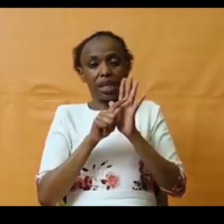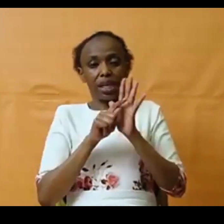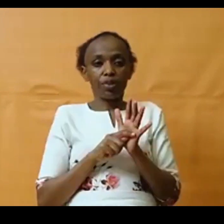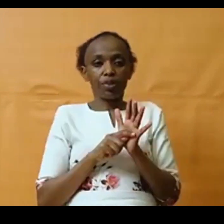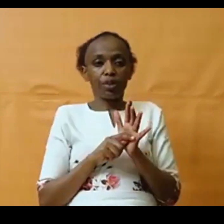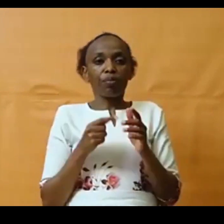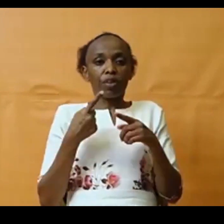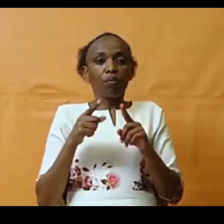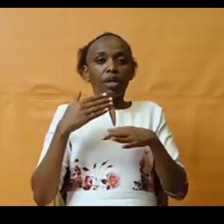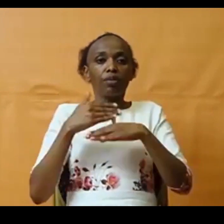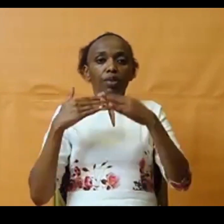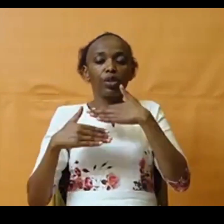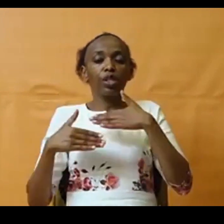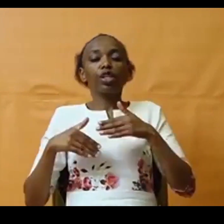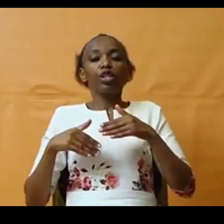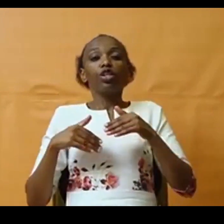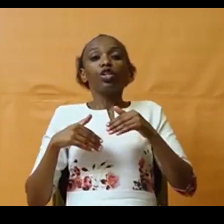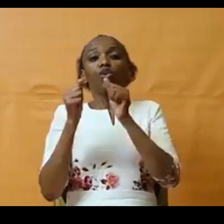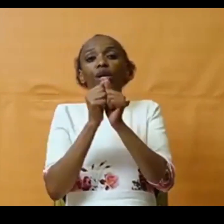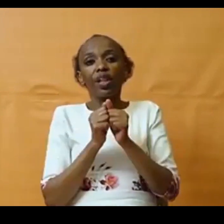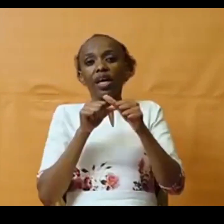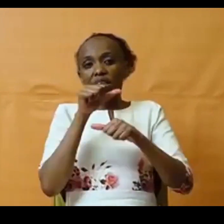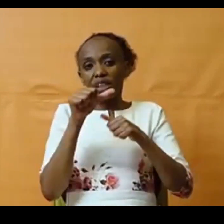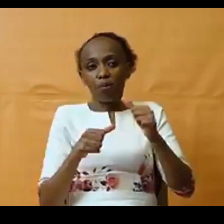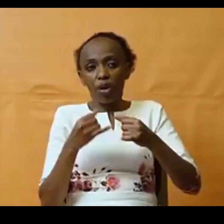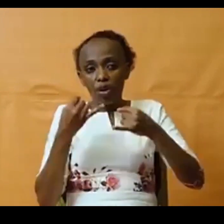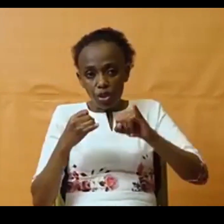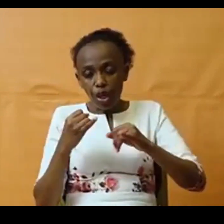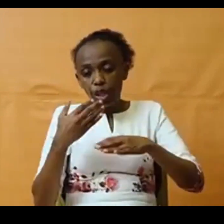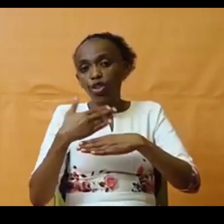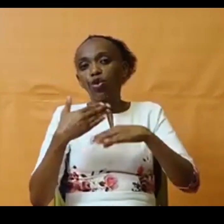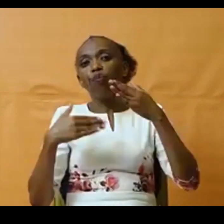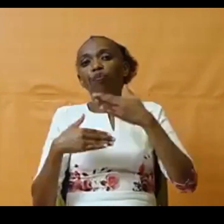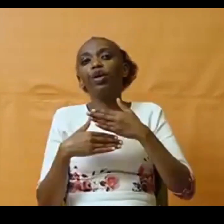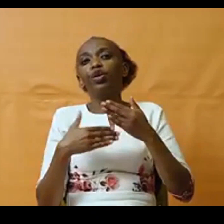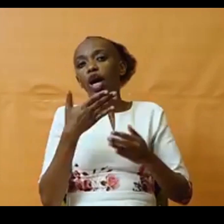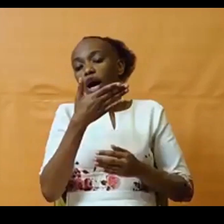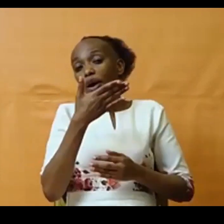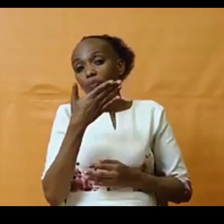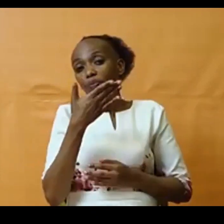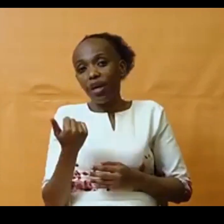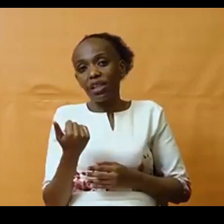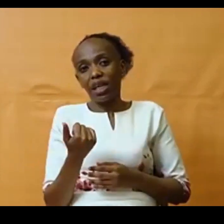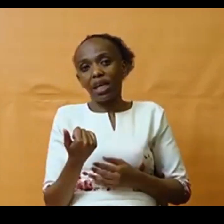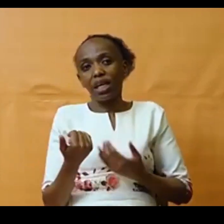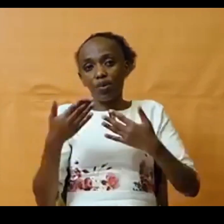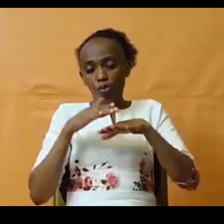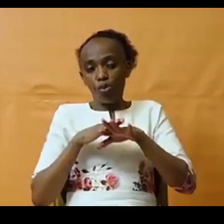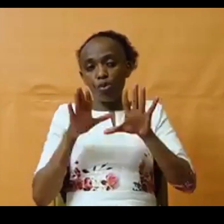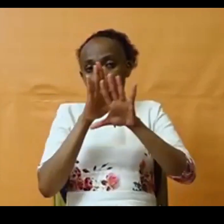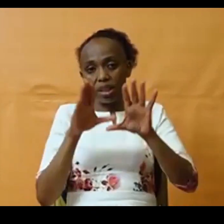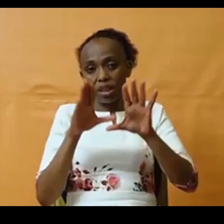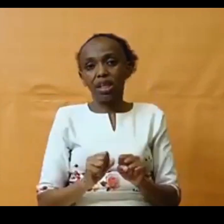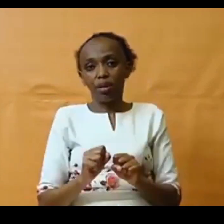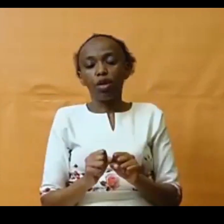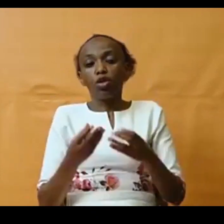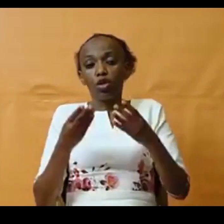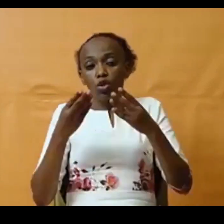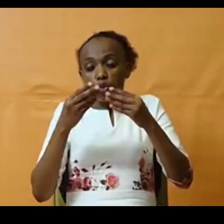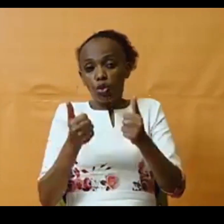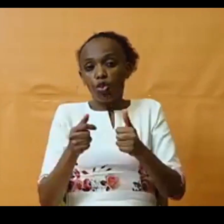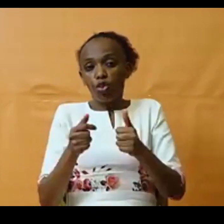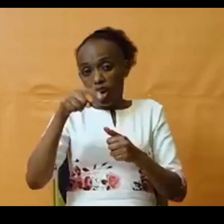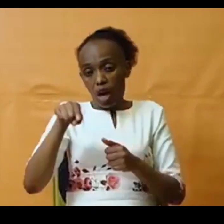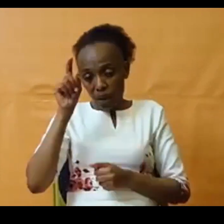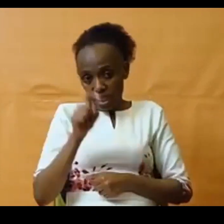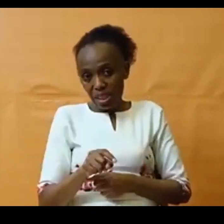building forward together is really about trying to build a better multilateral system to meet our needs. We build forward